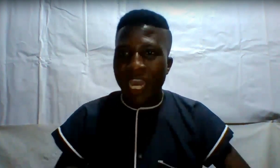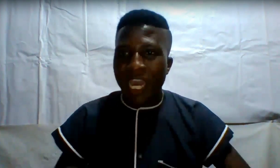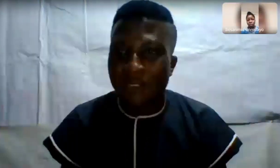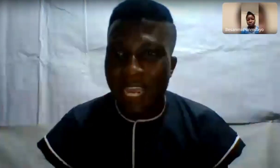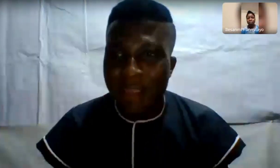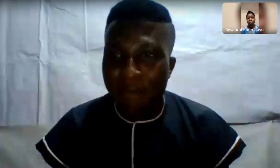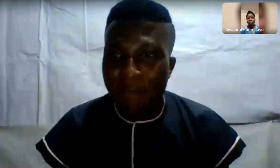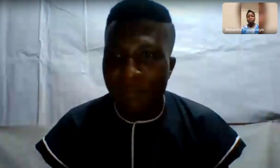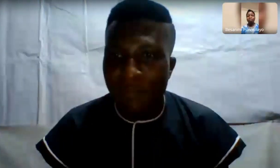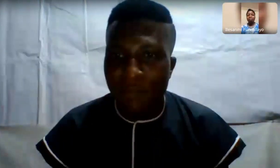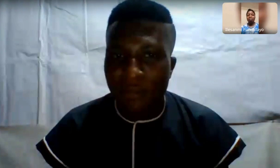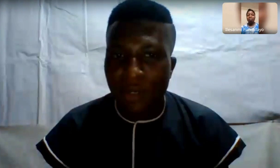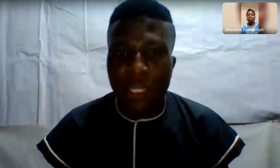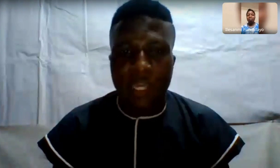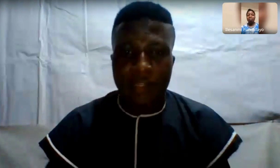Elesami, welcome.